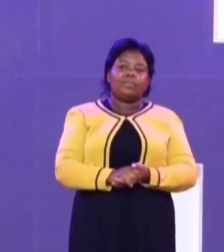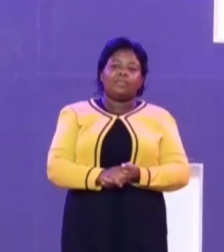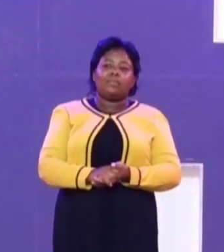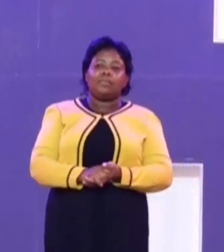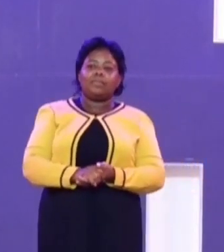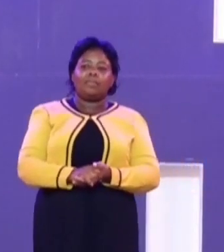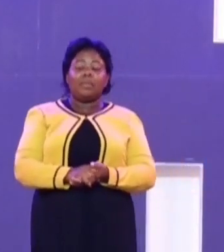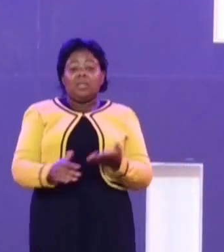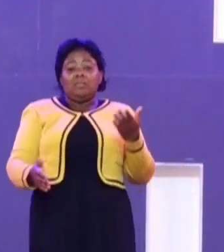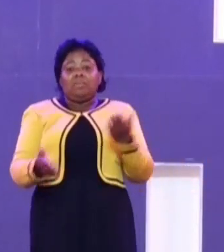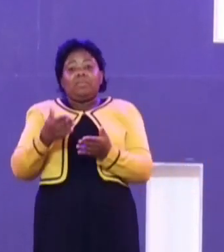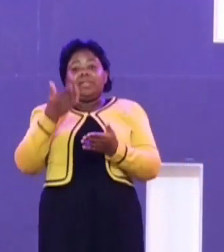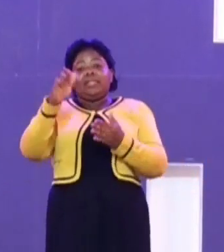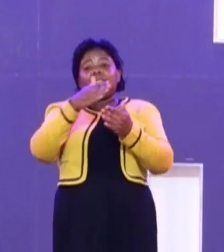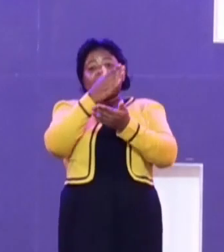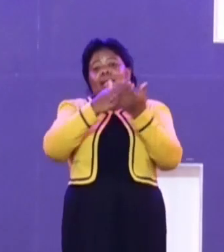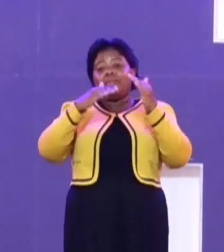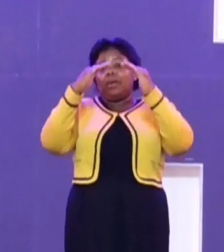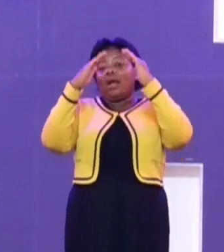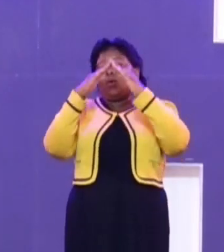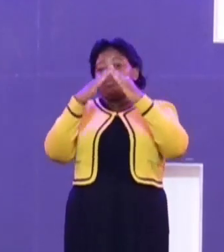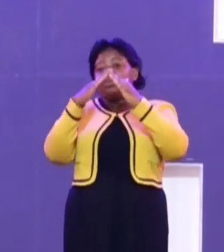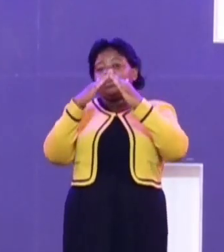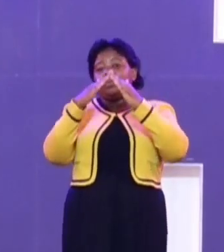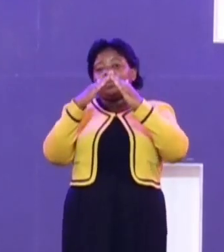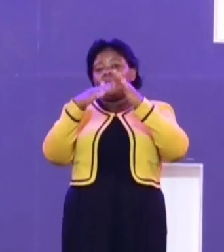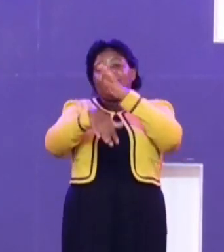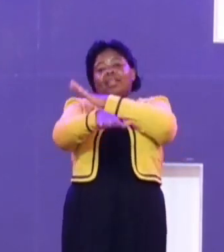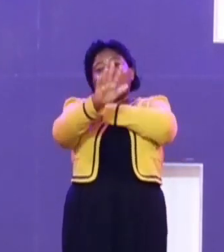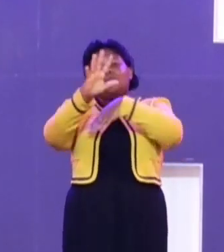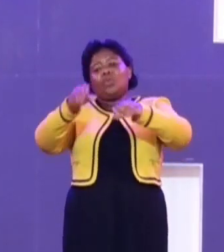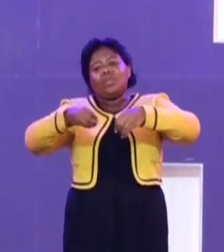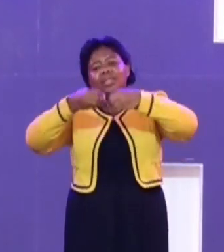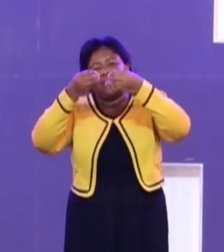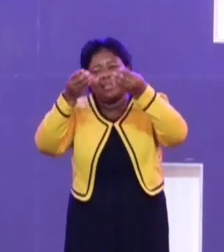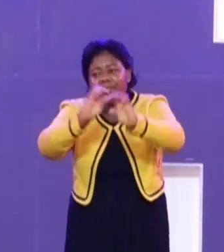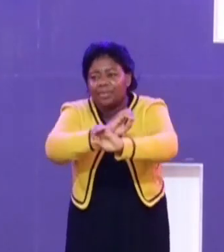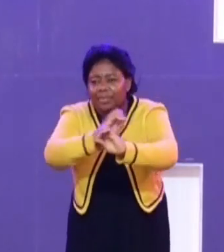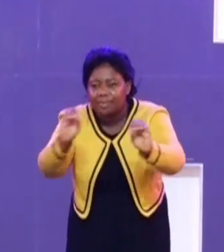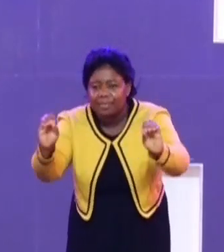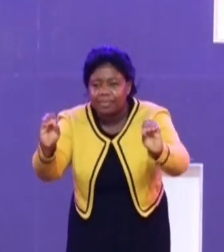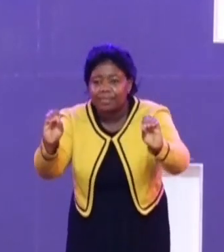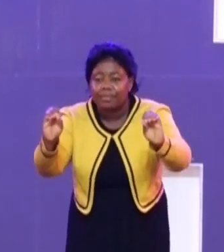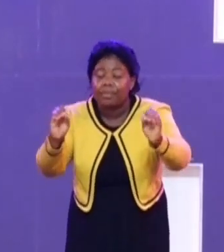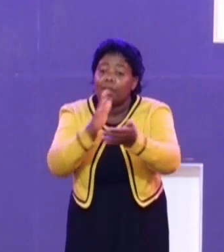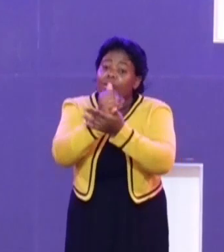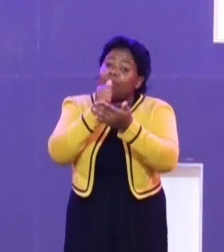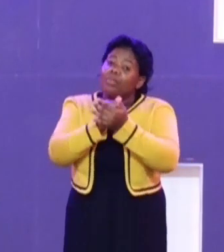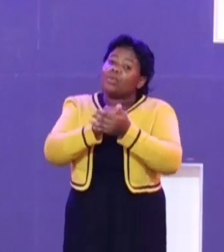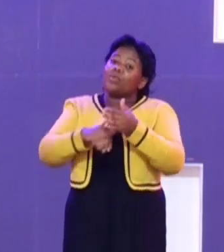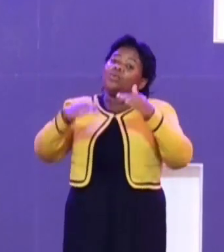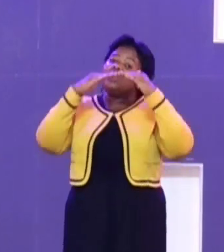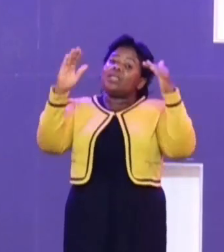Obolya walwe chikache nyumba. Could be there is a kind of house nga Mukama tanaba kuchukua when the Lord hasn't given it unto you kubanga level